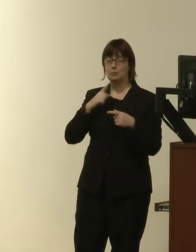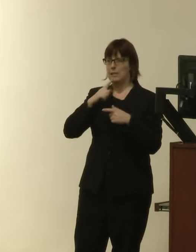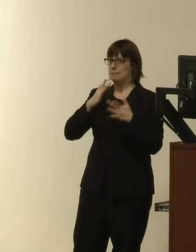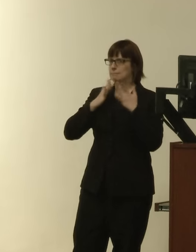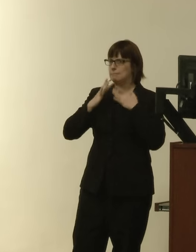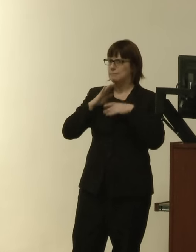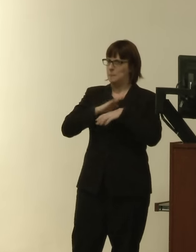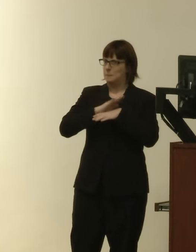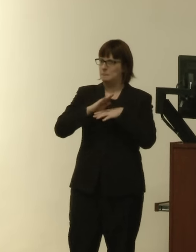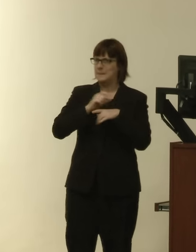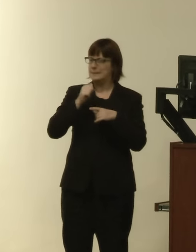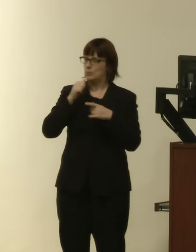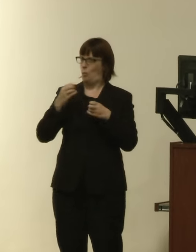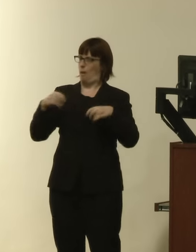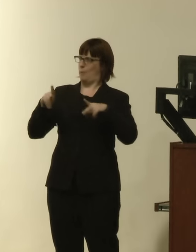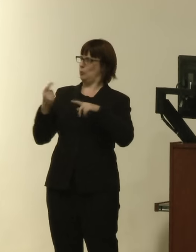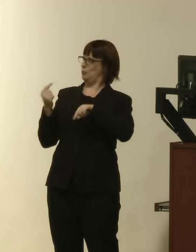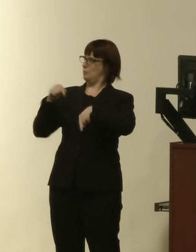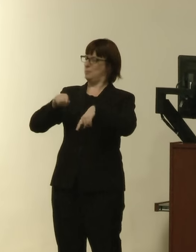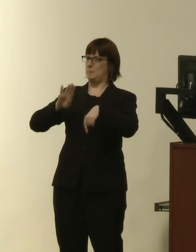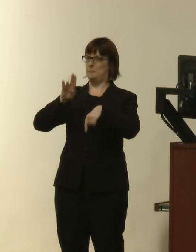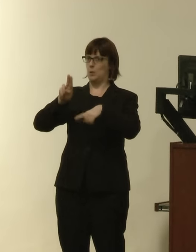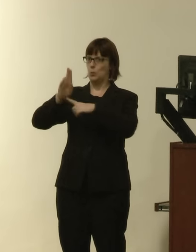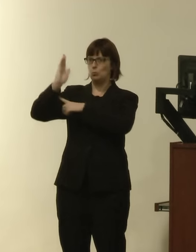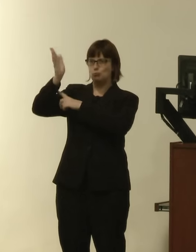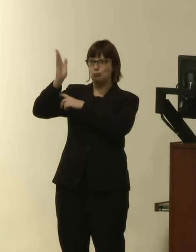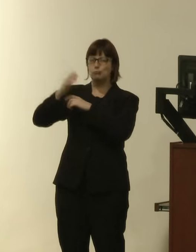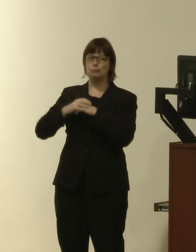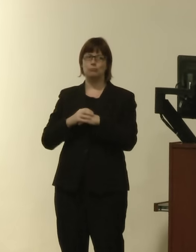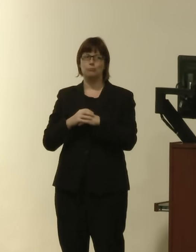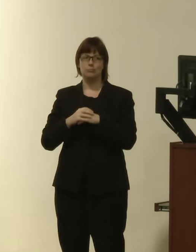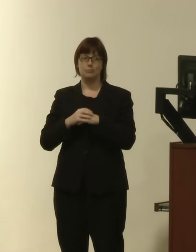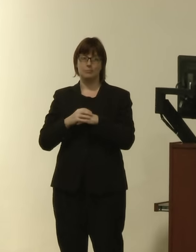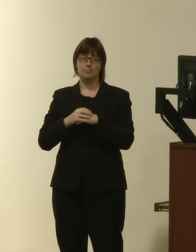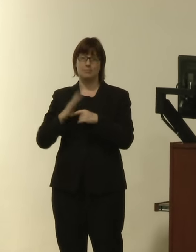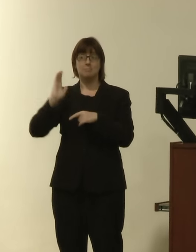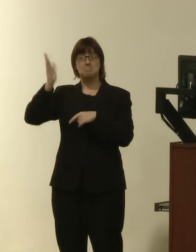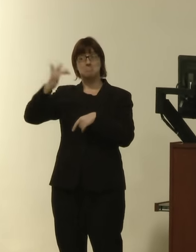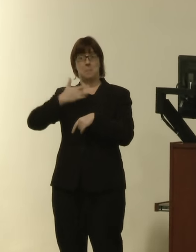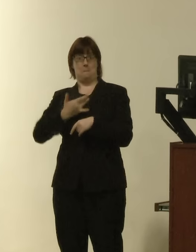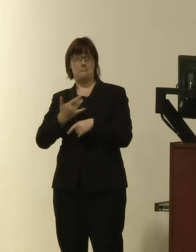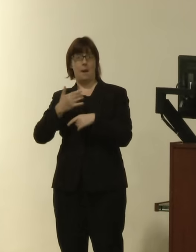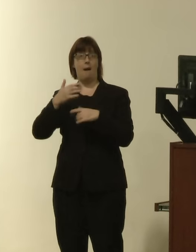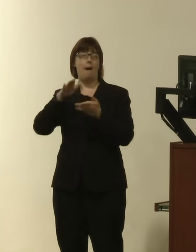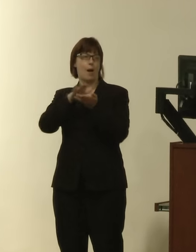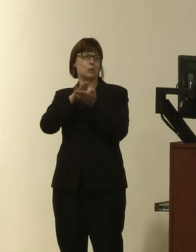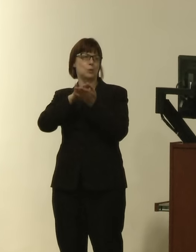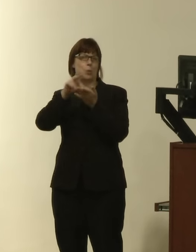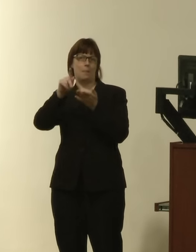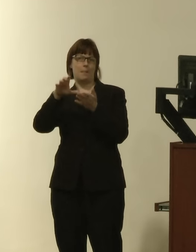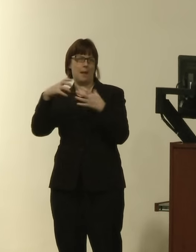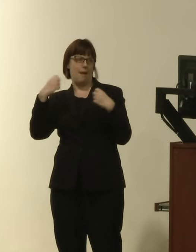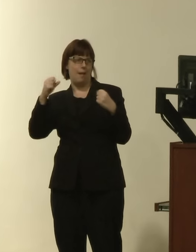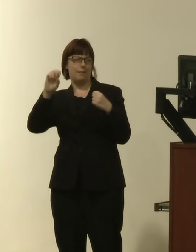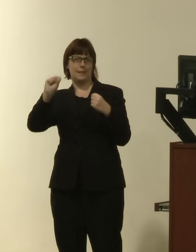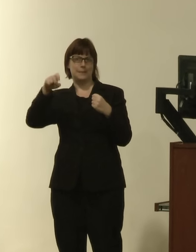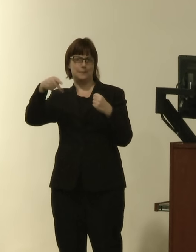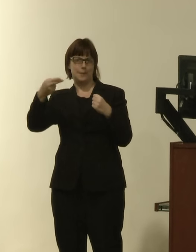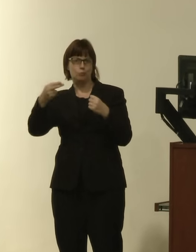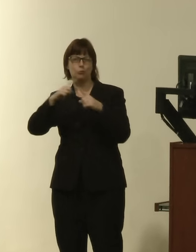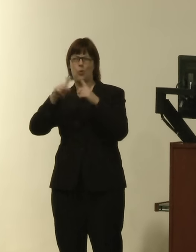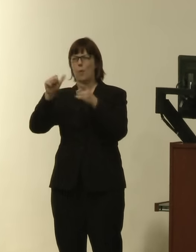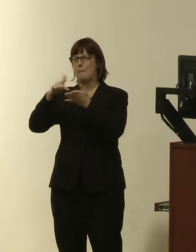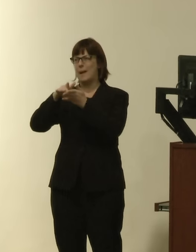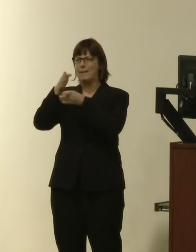to speak at BU, and then it's usually at the School of Public Health or the medical area,